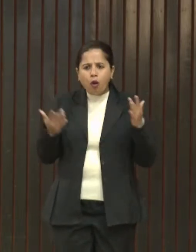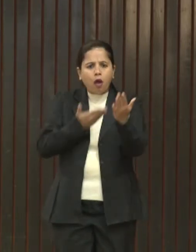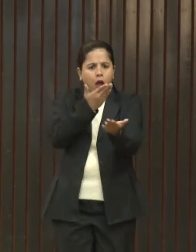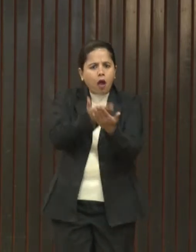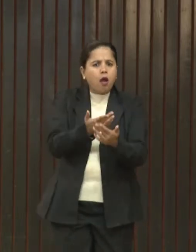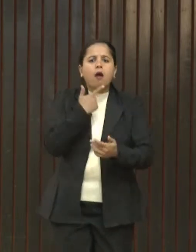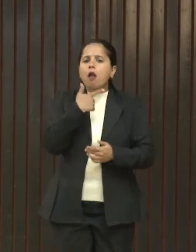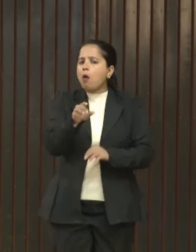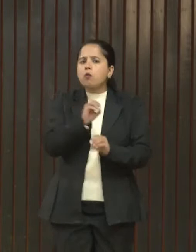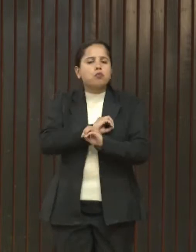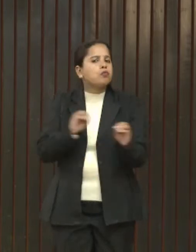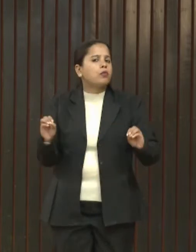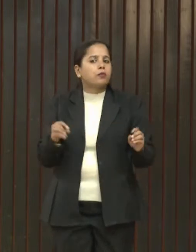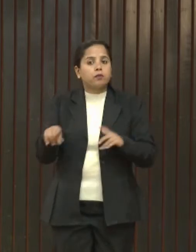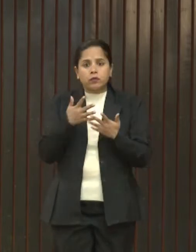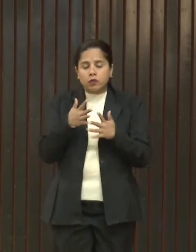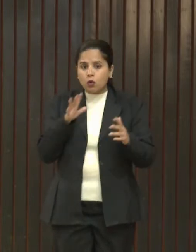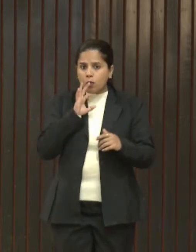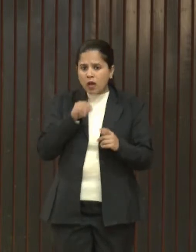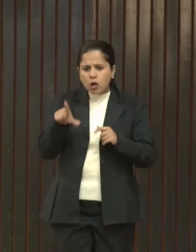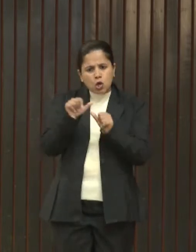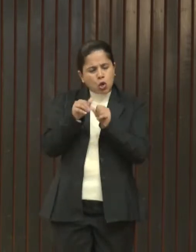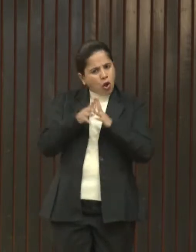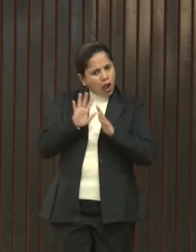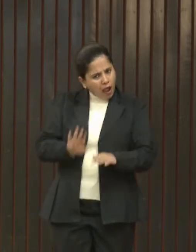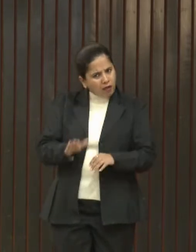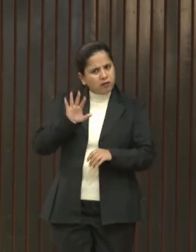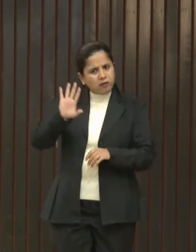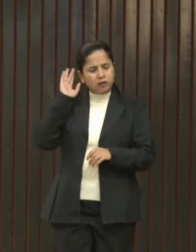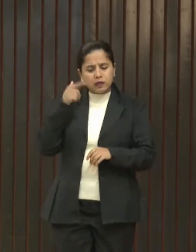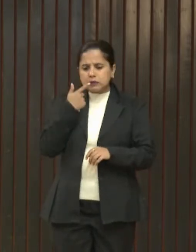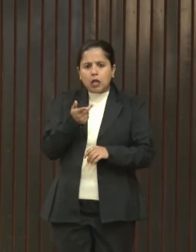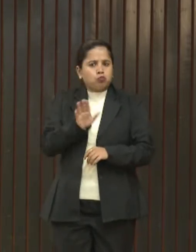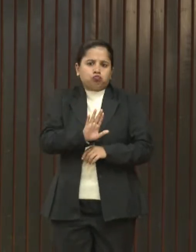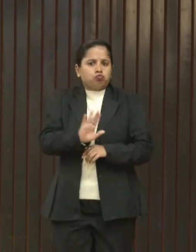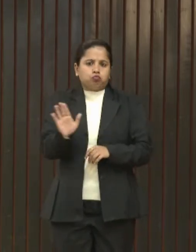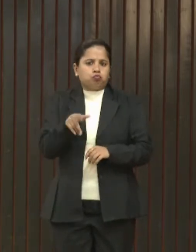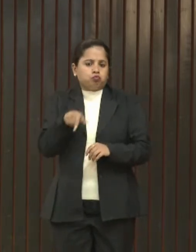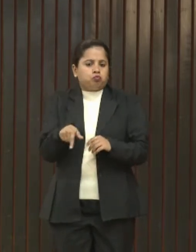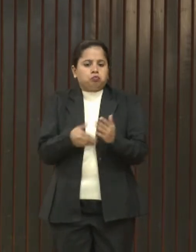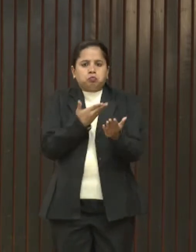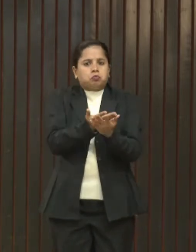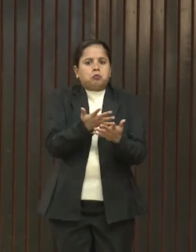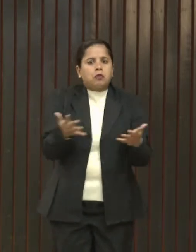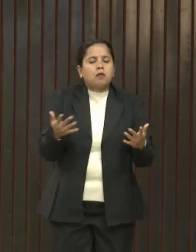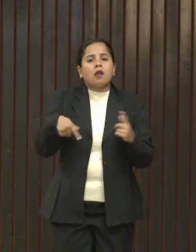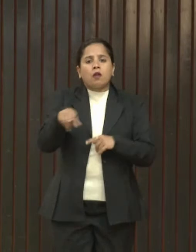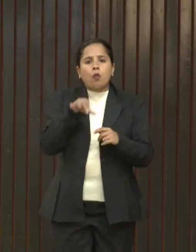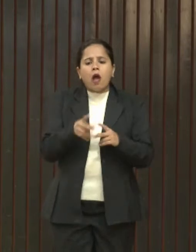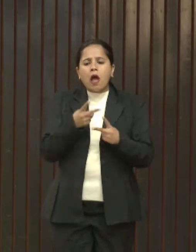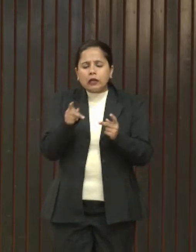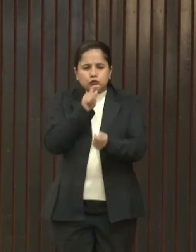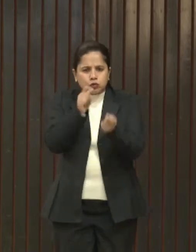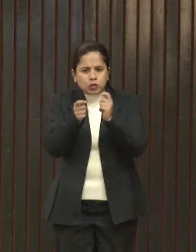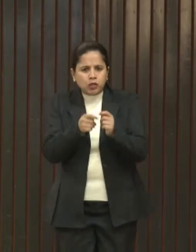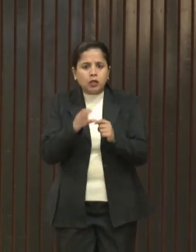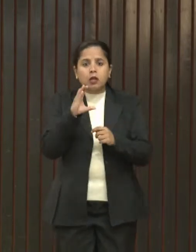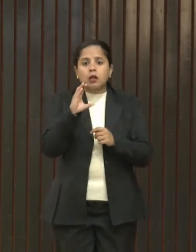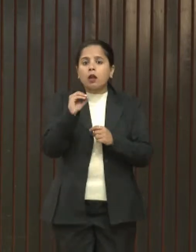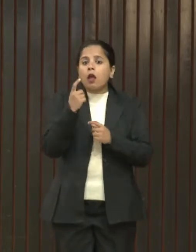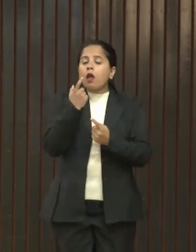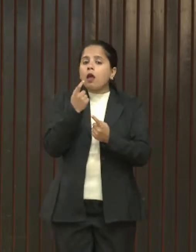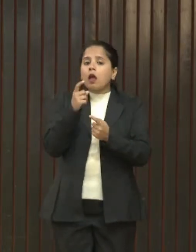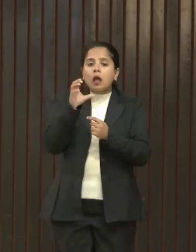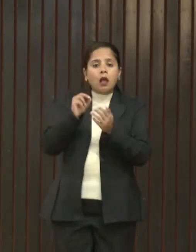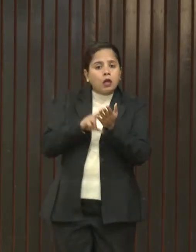to have usurious lending laws that don't tackle, you know, extortionate consumer credit by